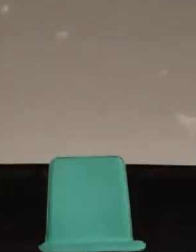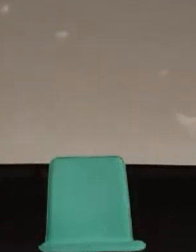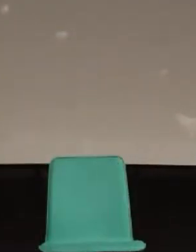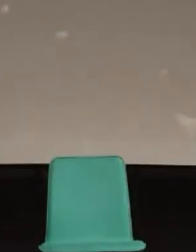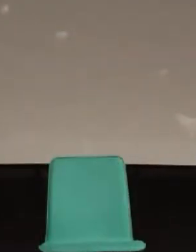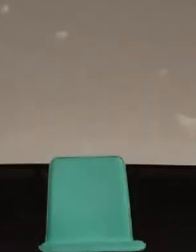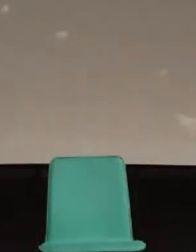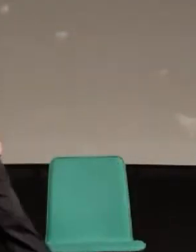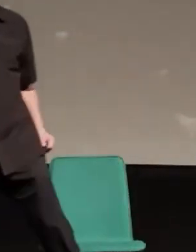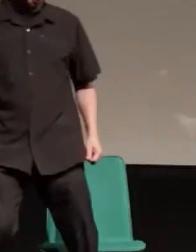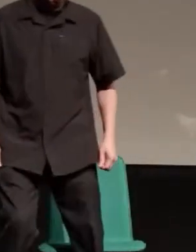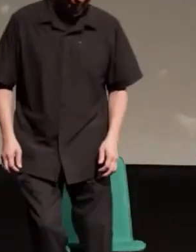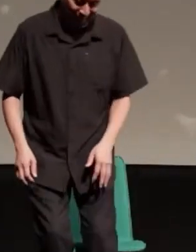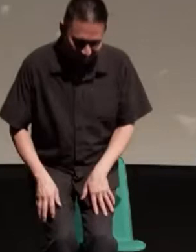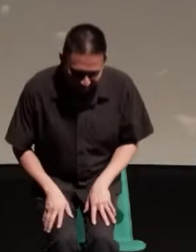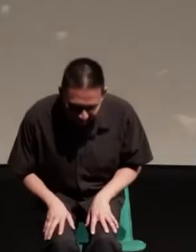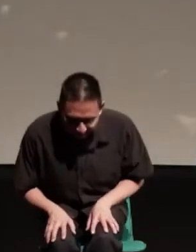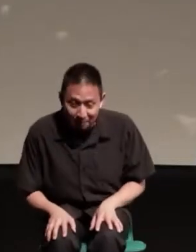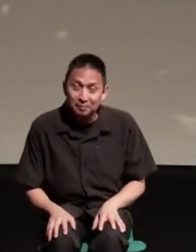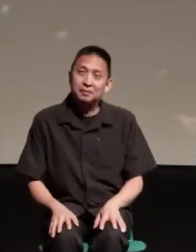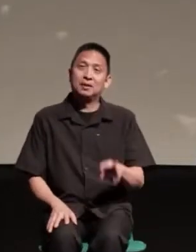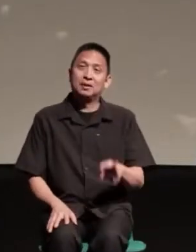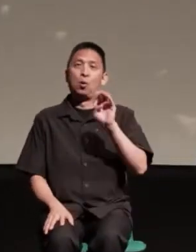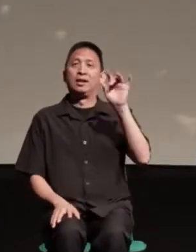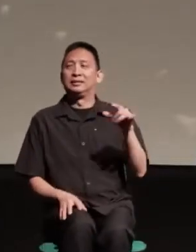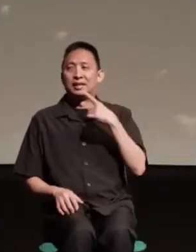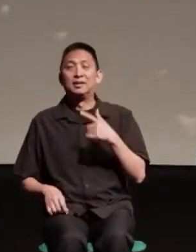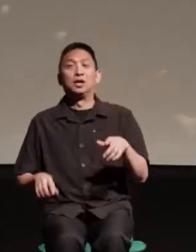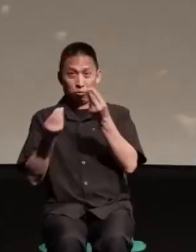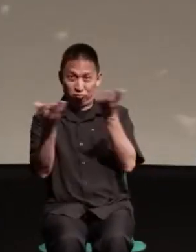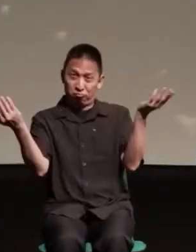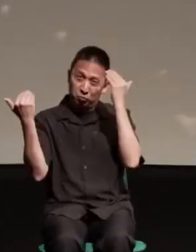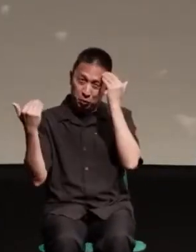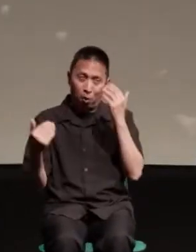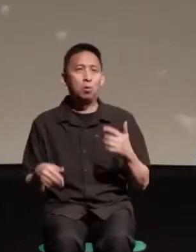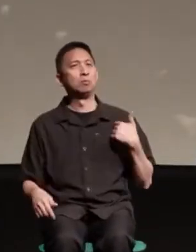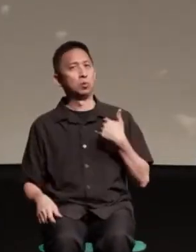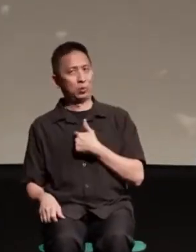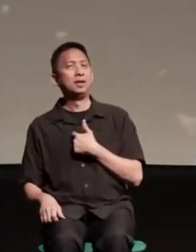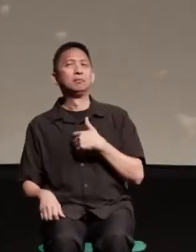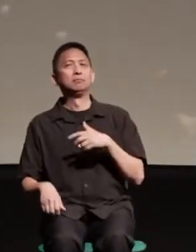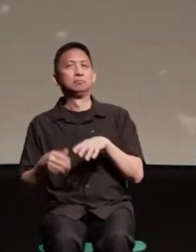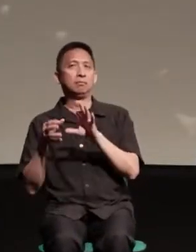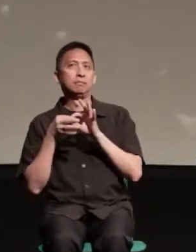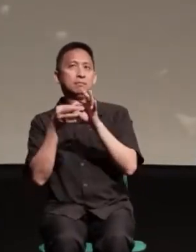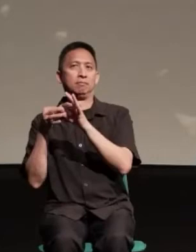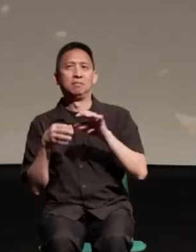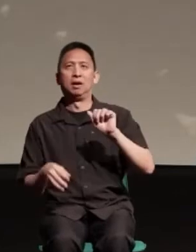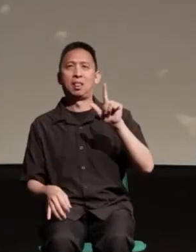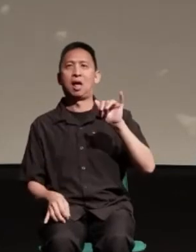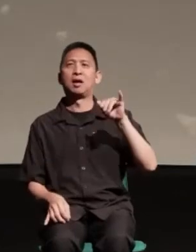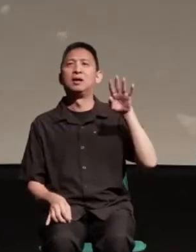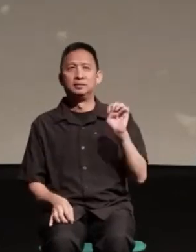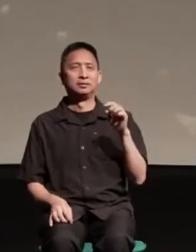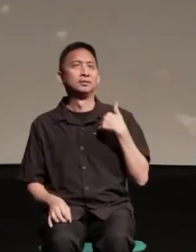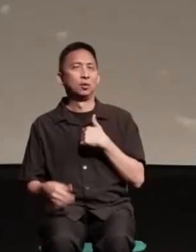many folks know, the Alliance has been a champion of kind of eradicating unpaid